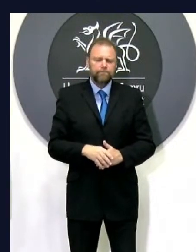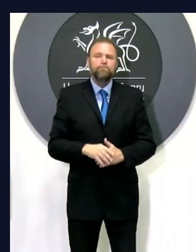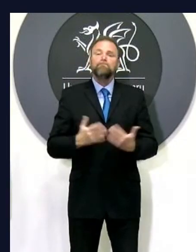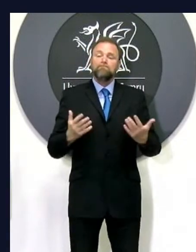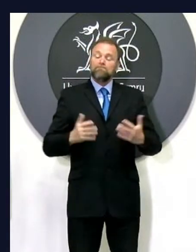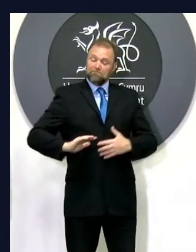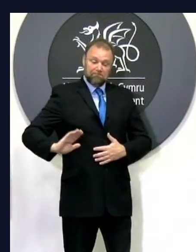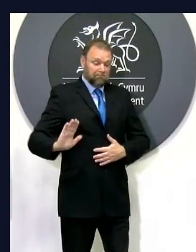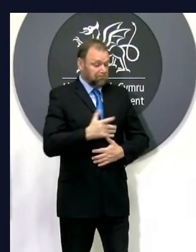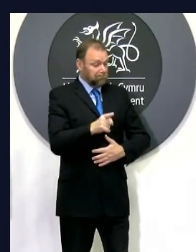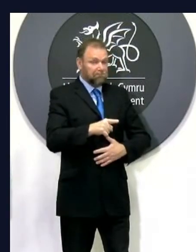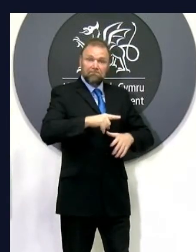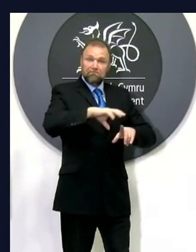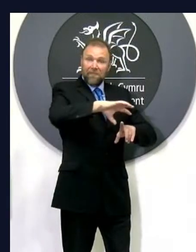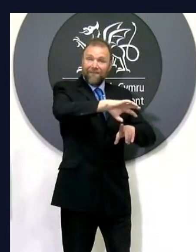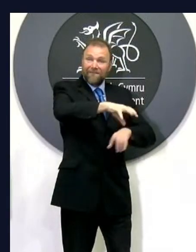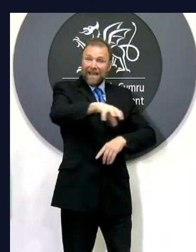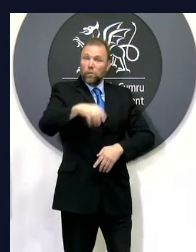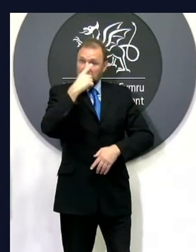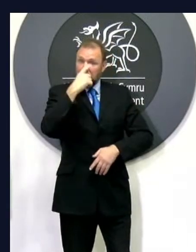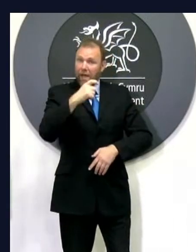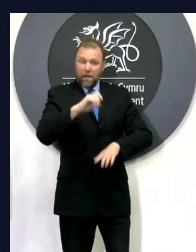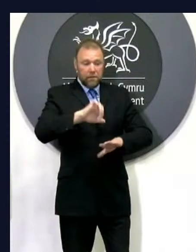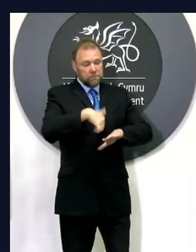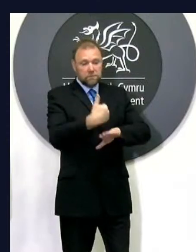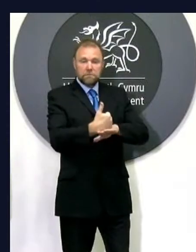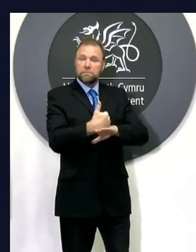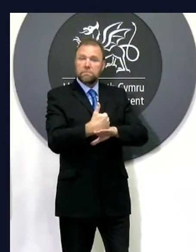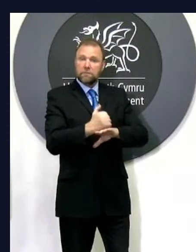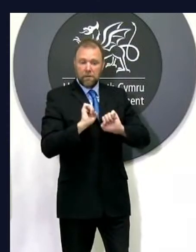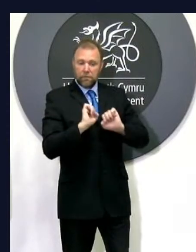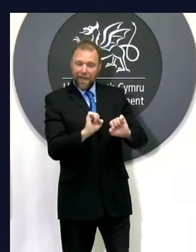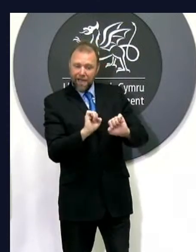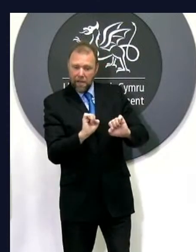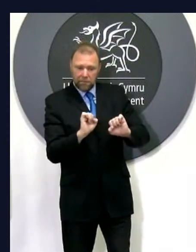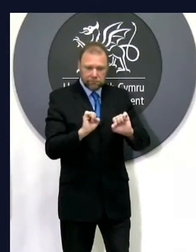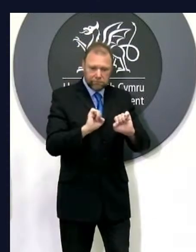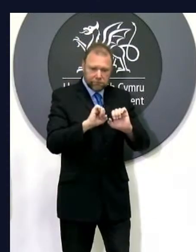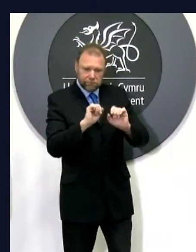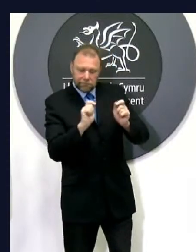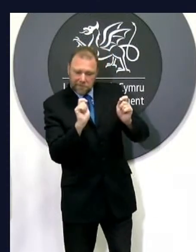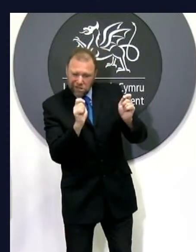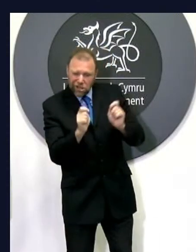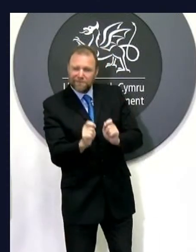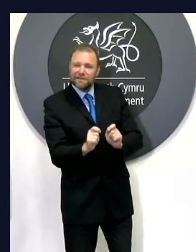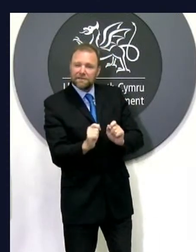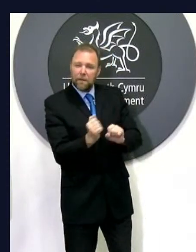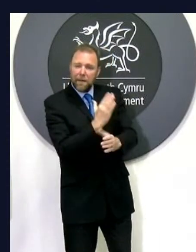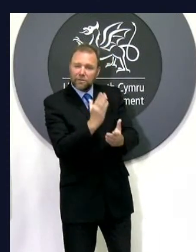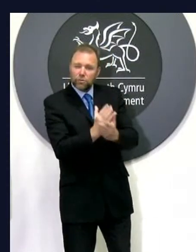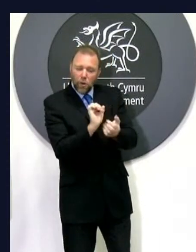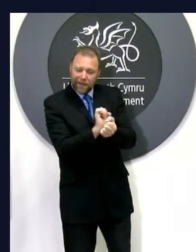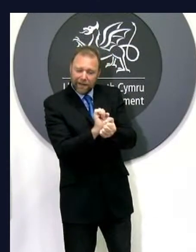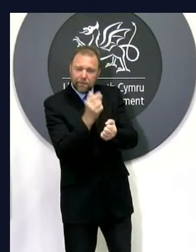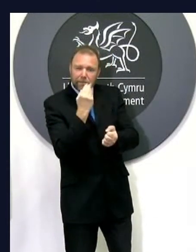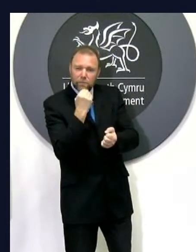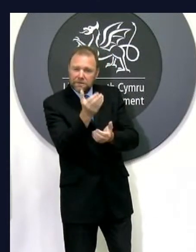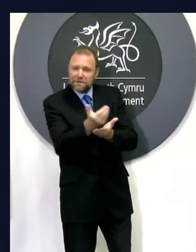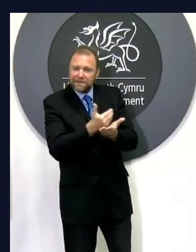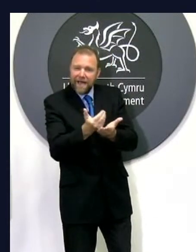put in place the mitigation measures which the law requires in Wales and which keep